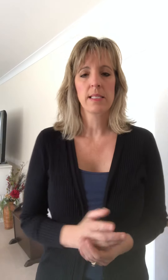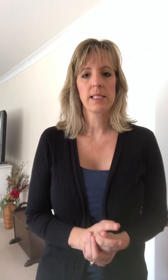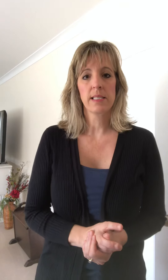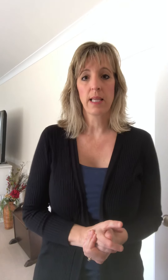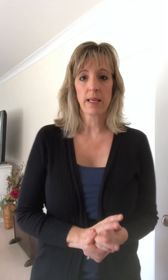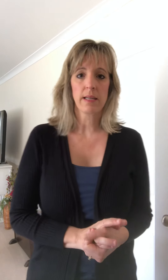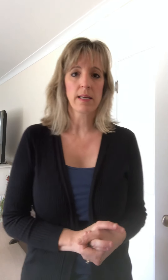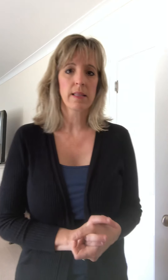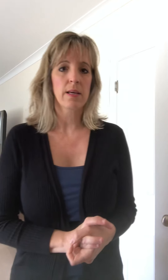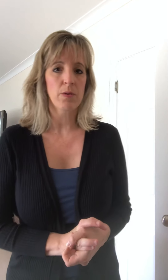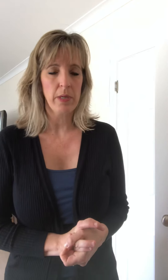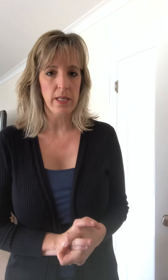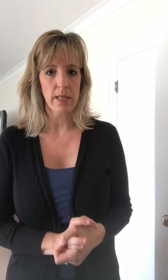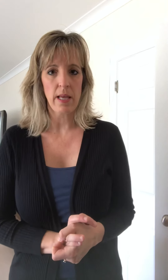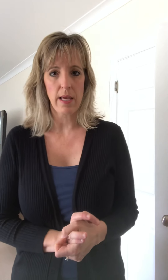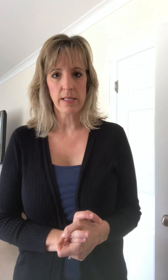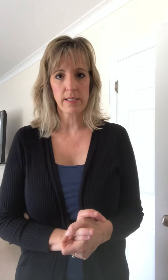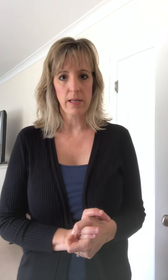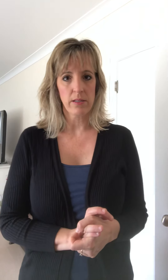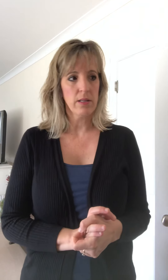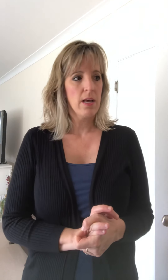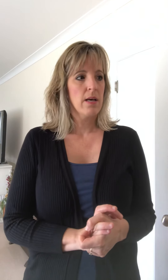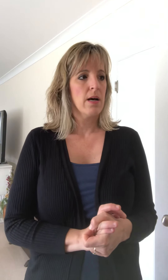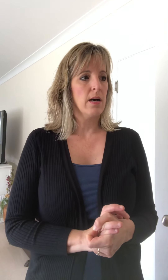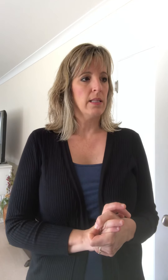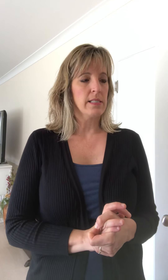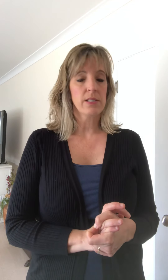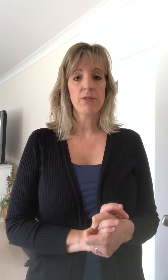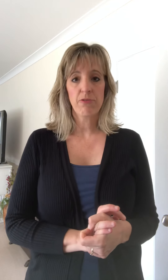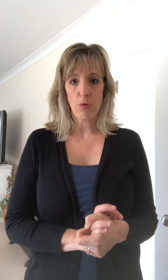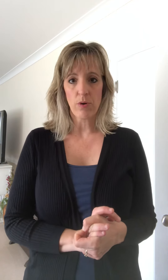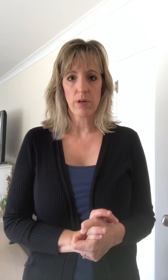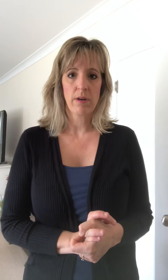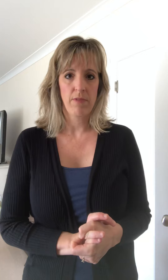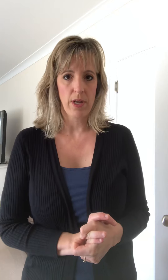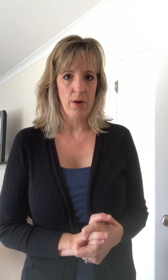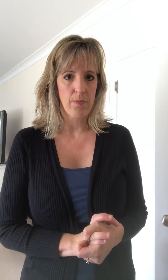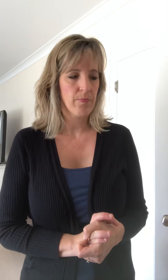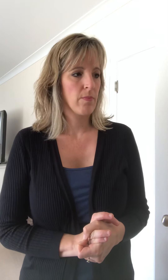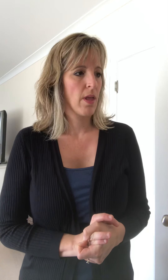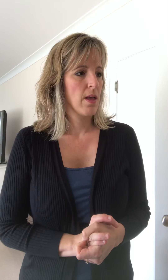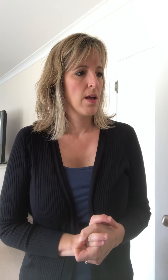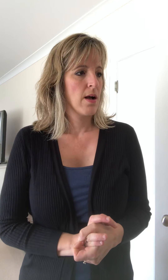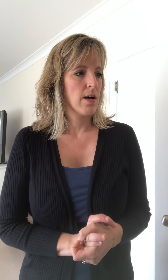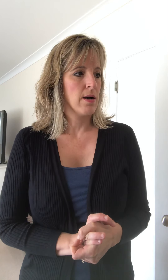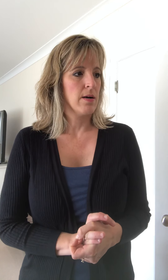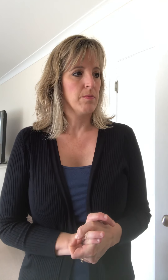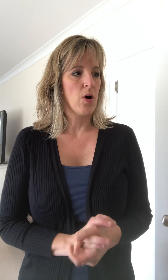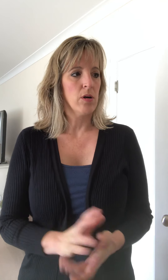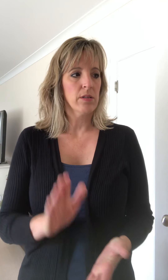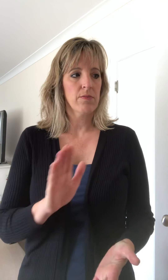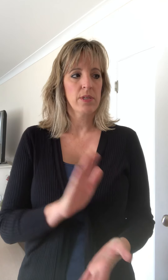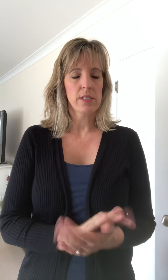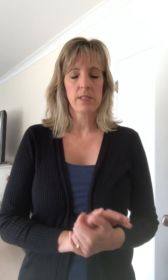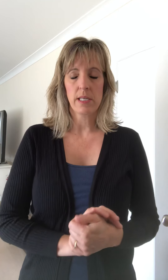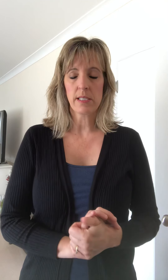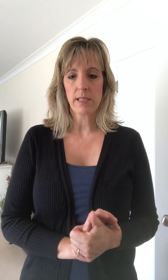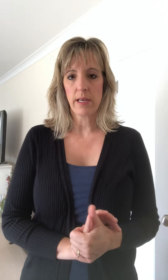This is the Lakenheath Intermediate ASL Lesson 4 video. All of these signs